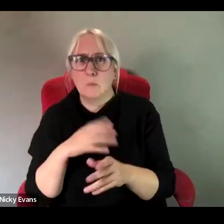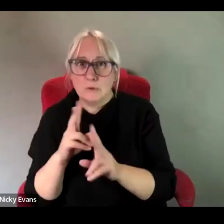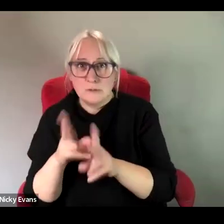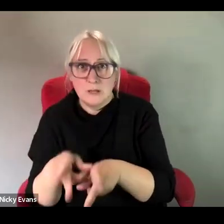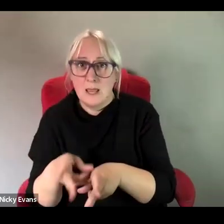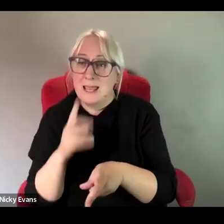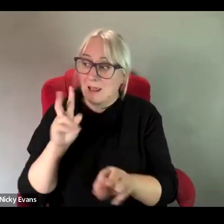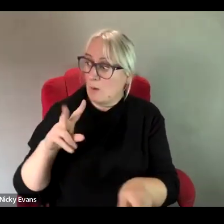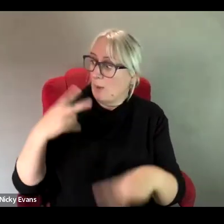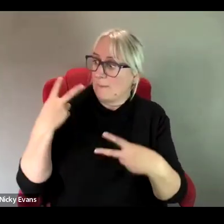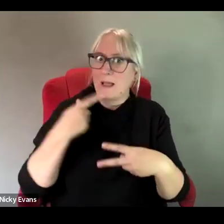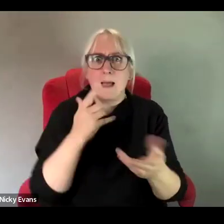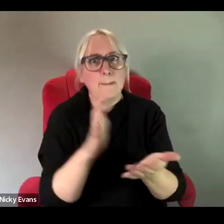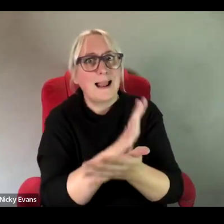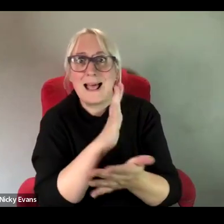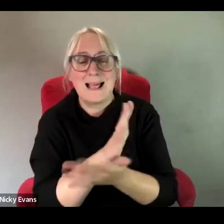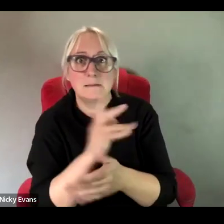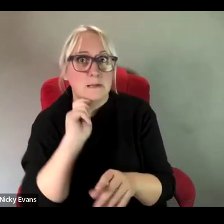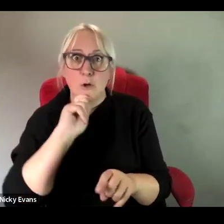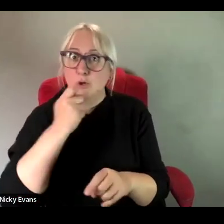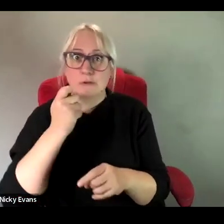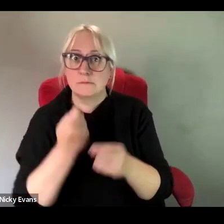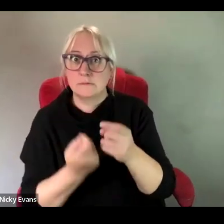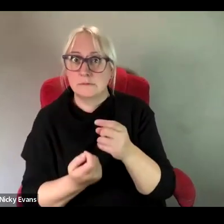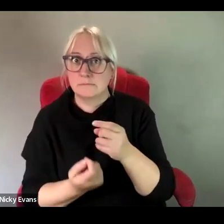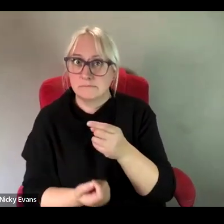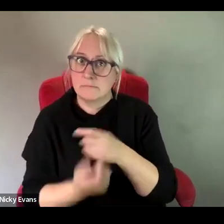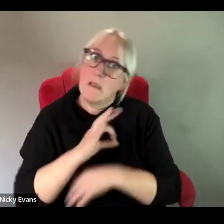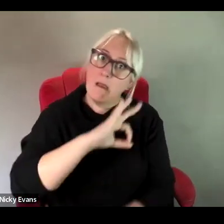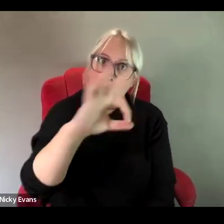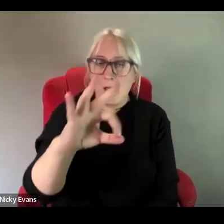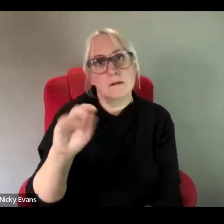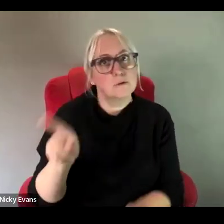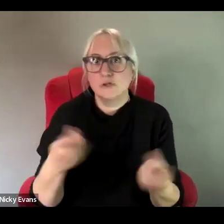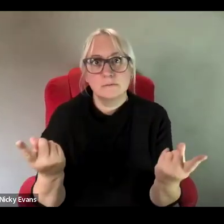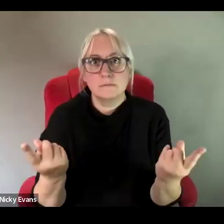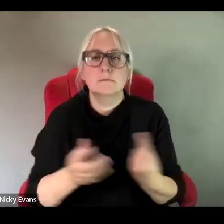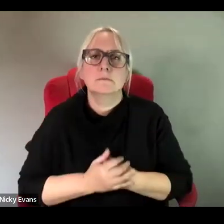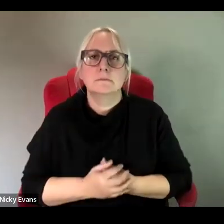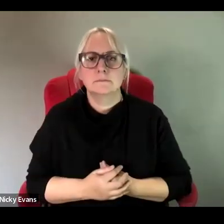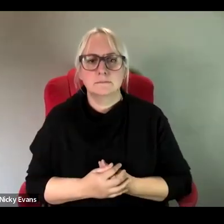I didn't. I didn't have the opportunity to. Another thing in terms of